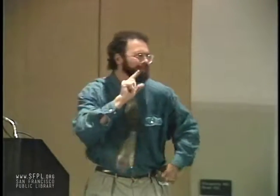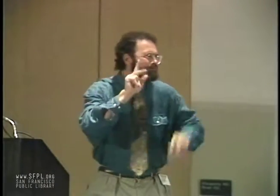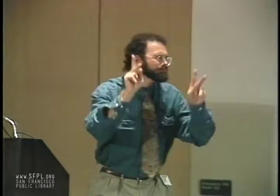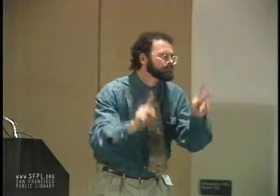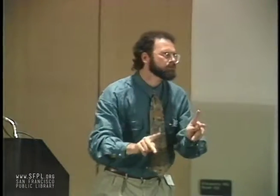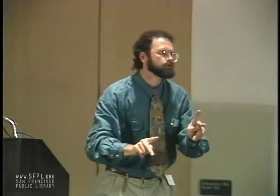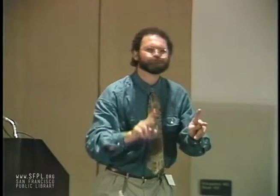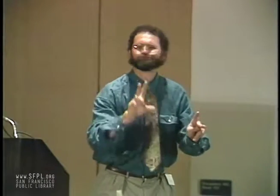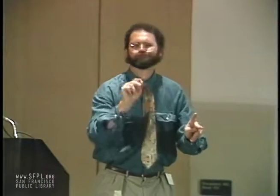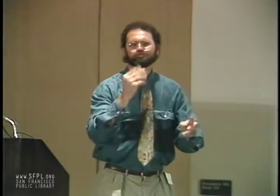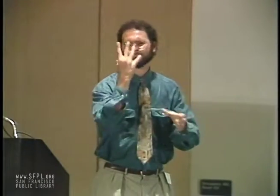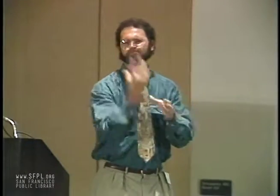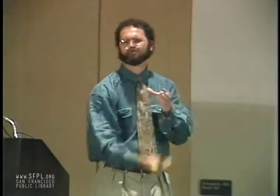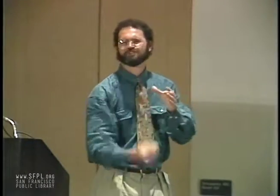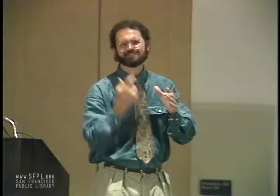Irishman.